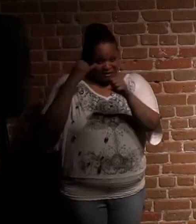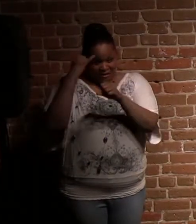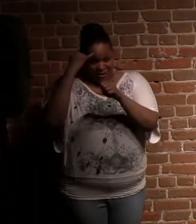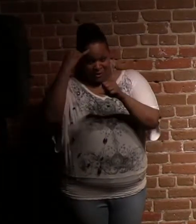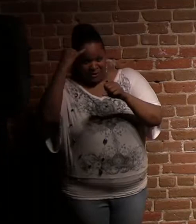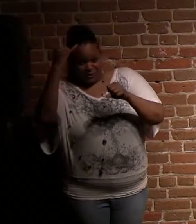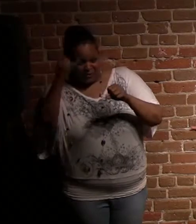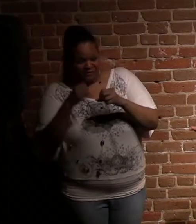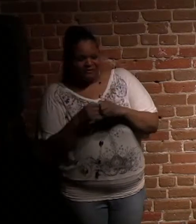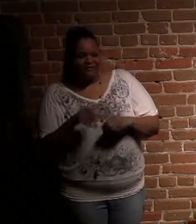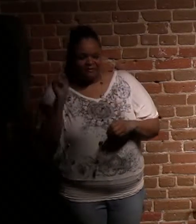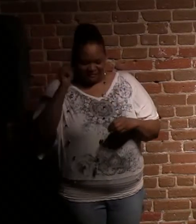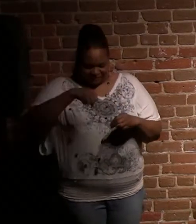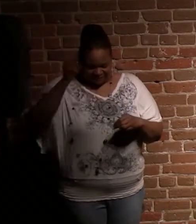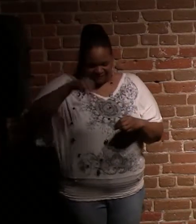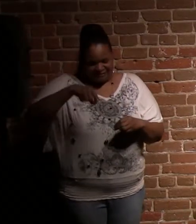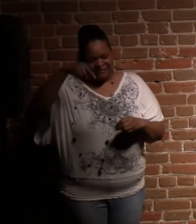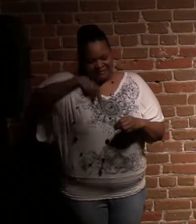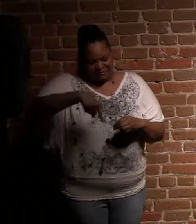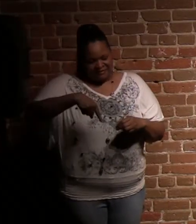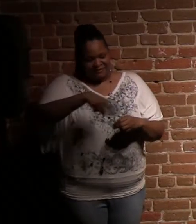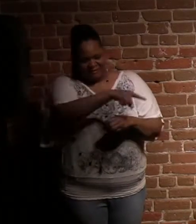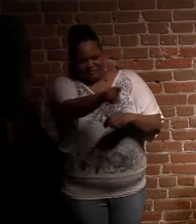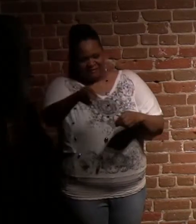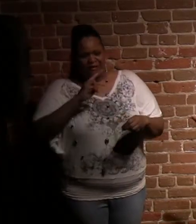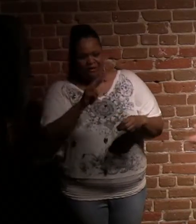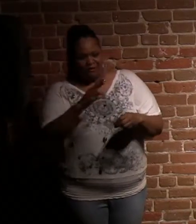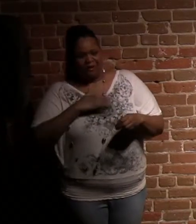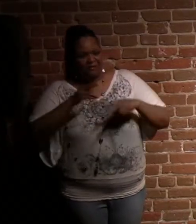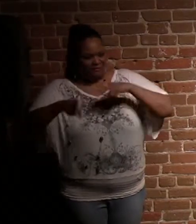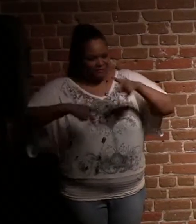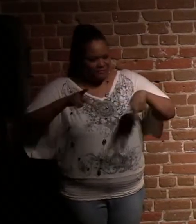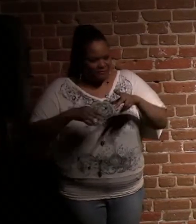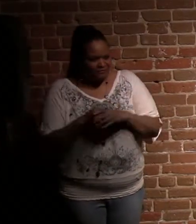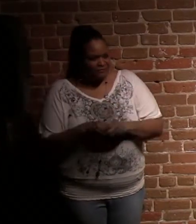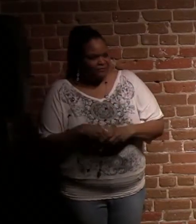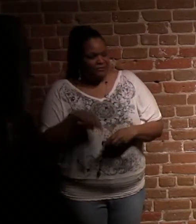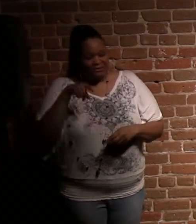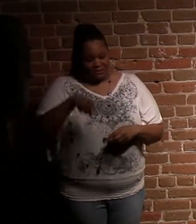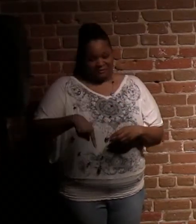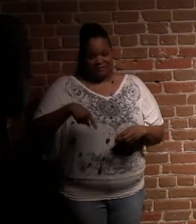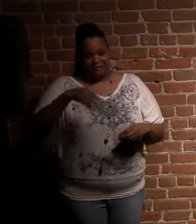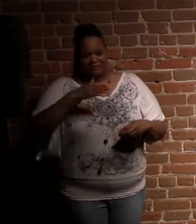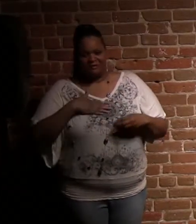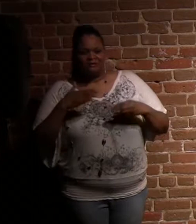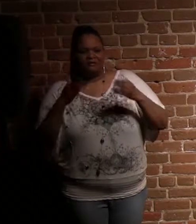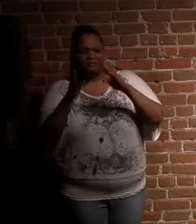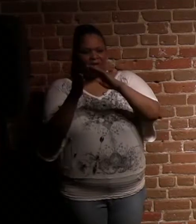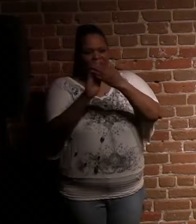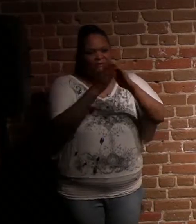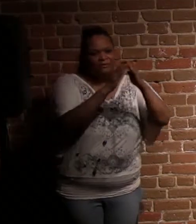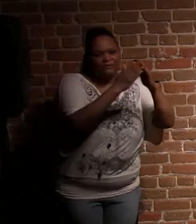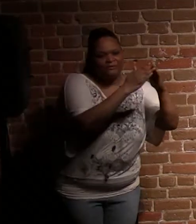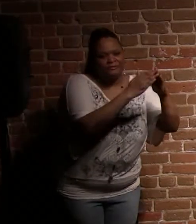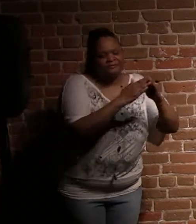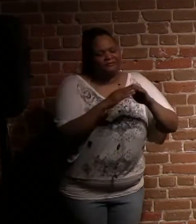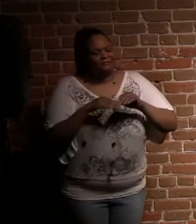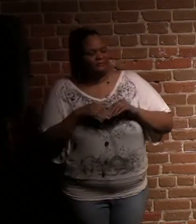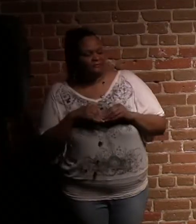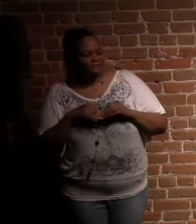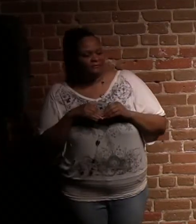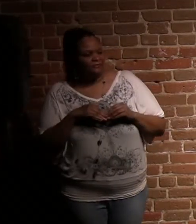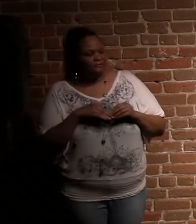refrain. Yes, these are my people. This is my